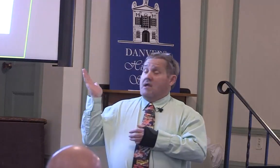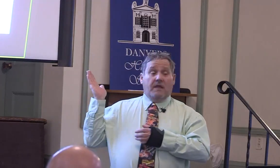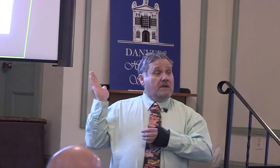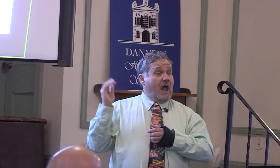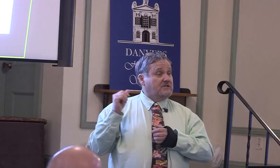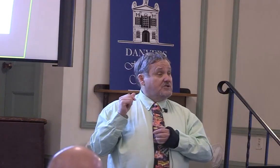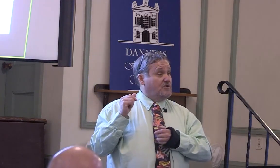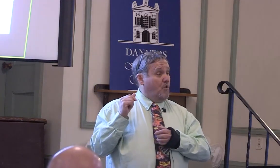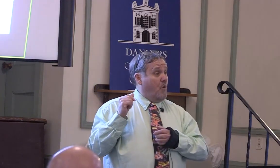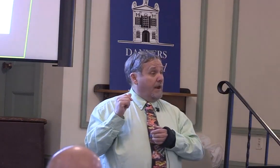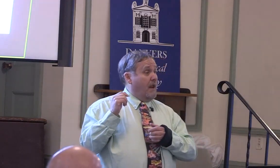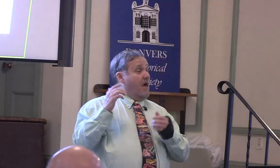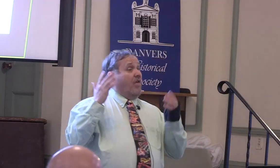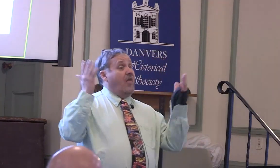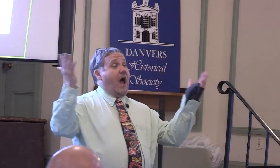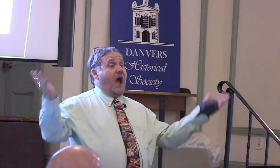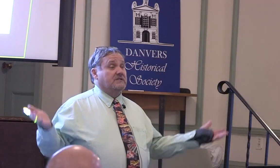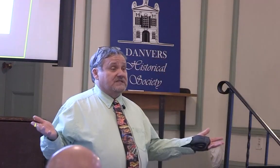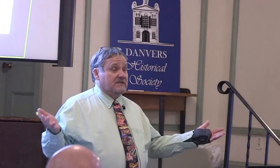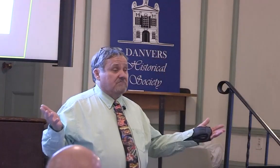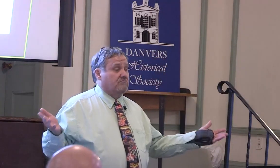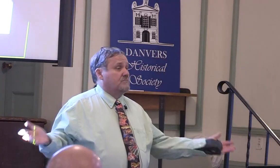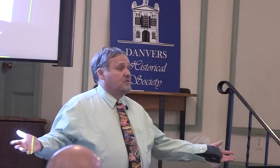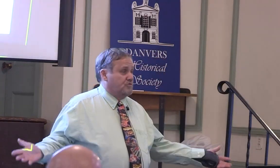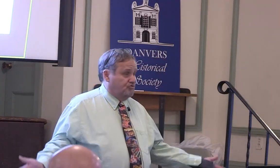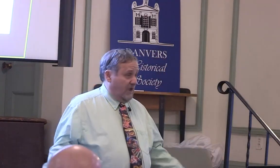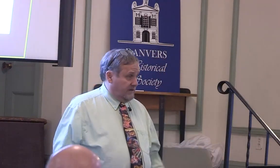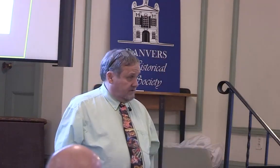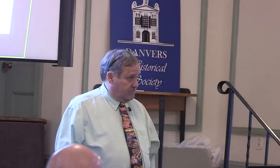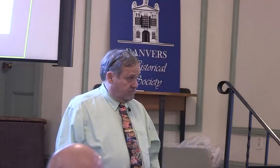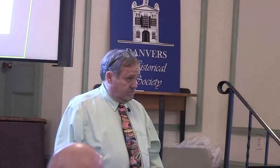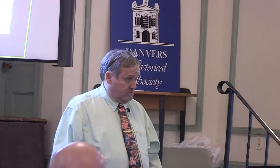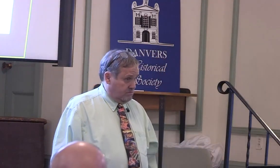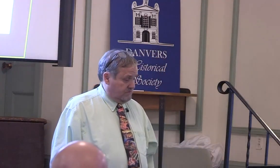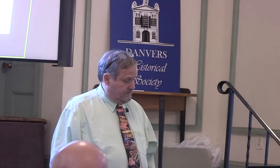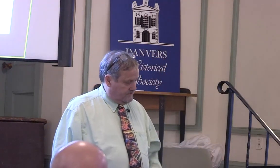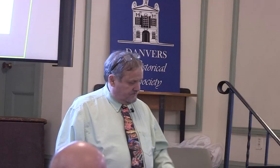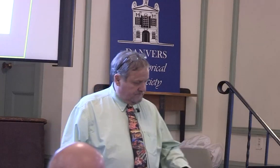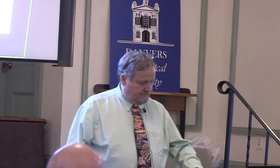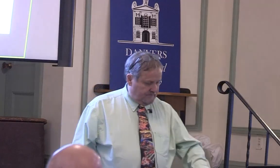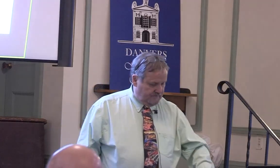So in 1901, the idea was created.